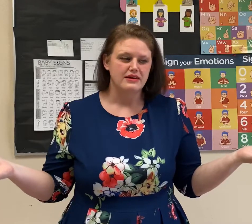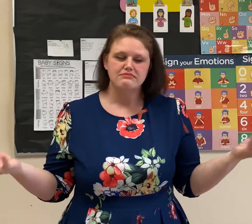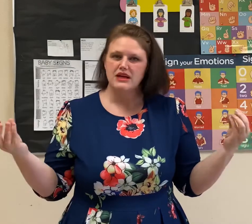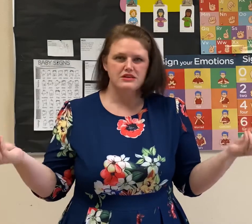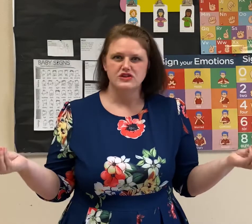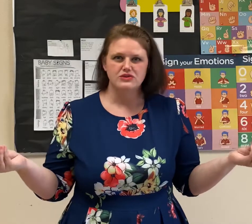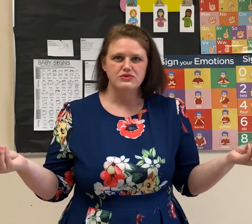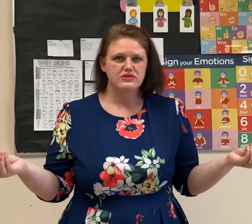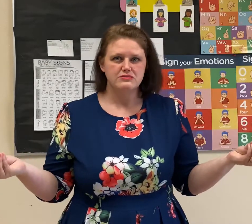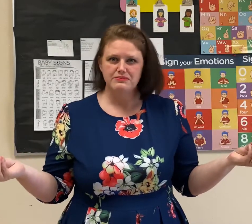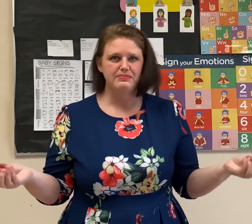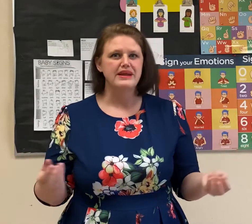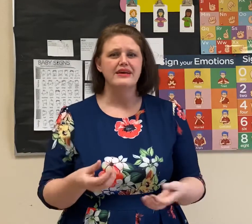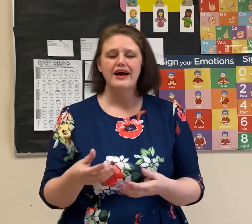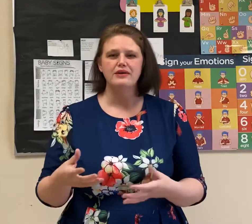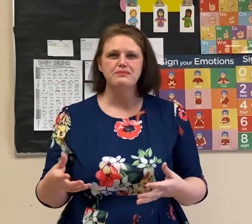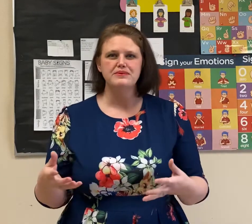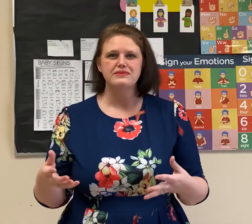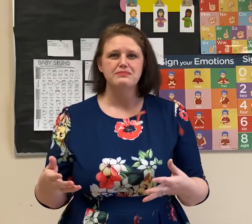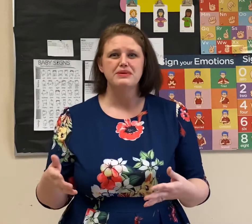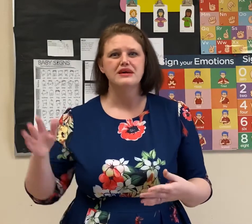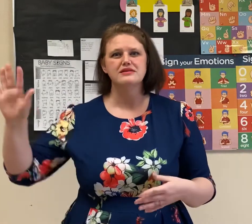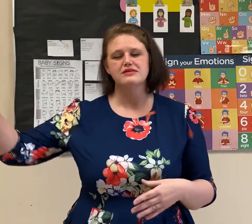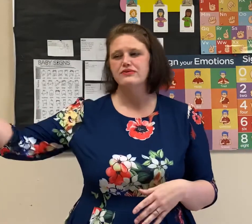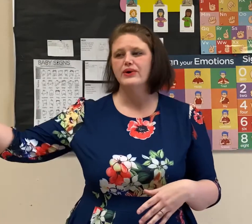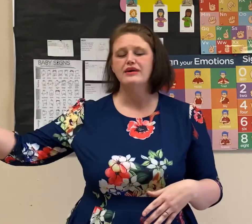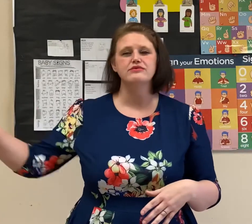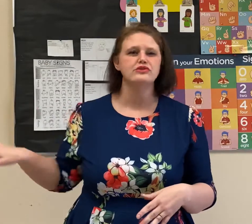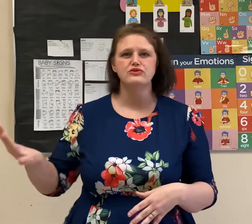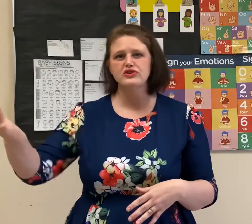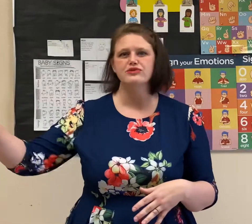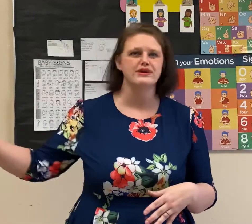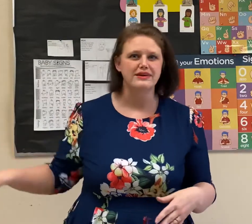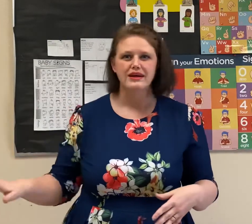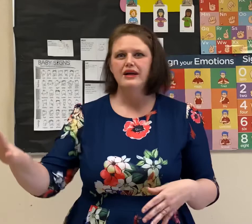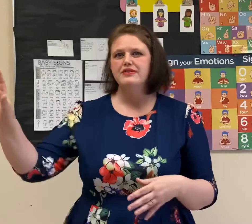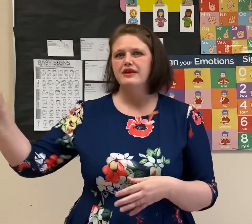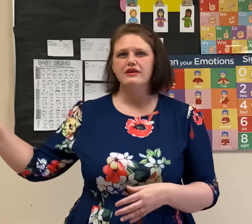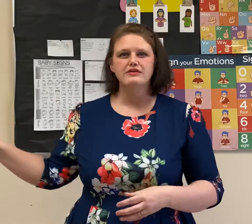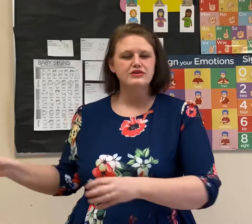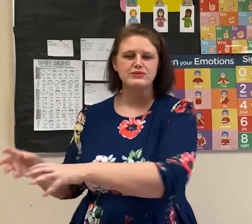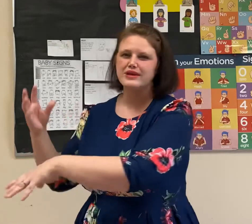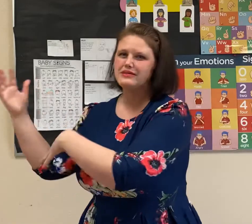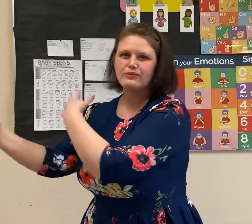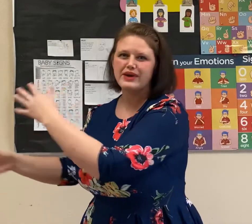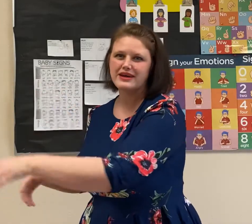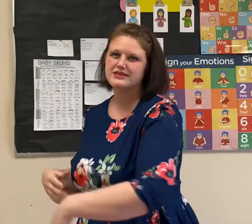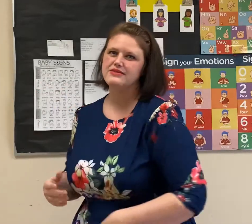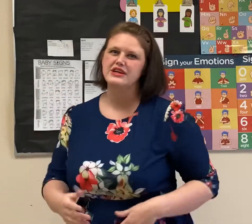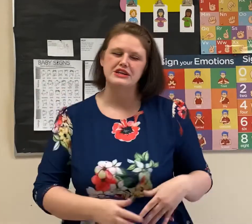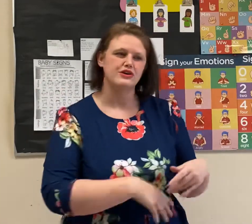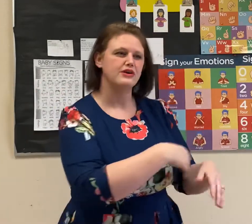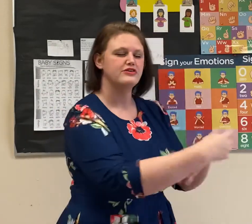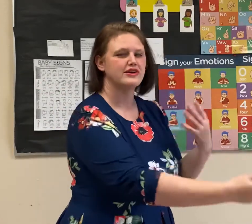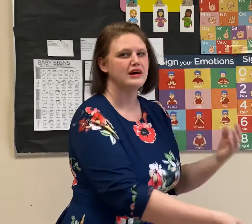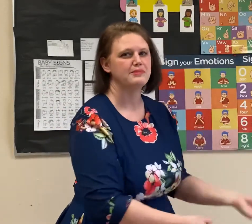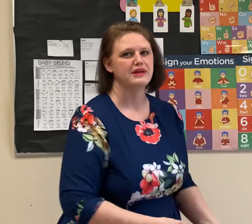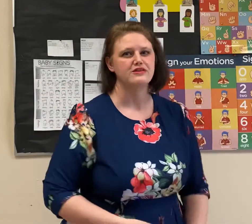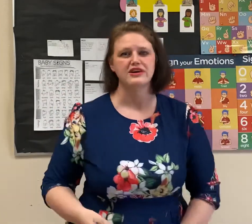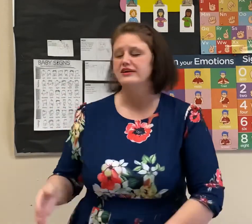that's used, but it helps because if you have two children that are doing one activity and you're trying to help another child, you